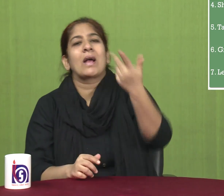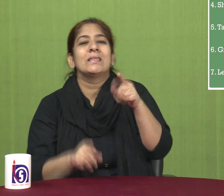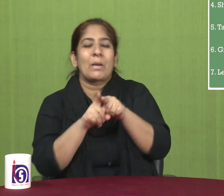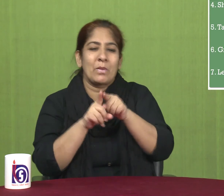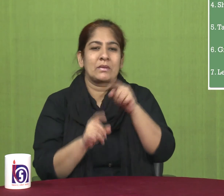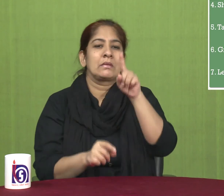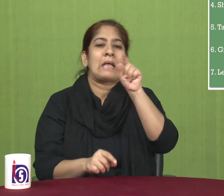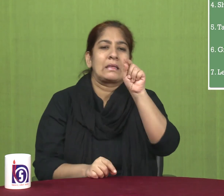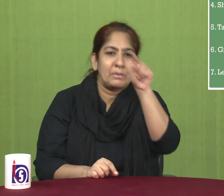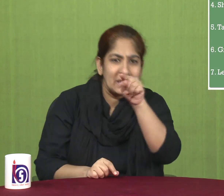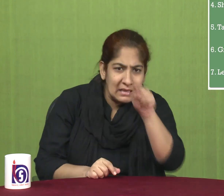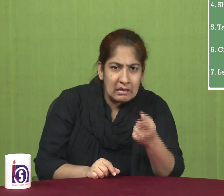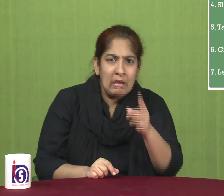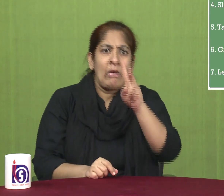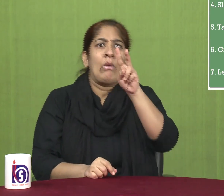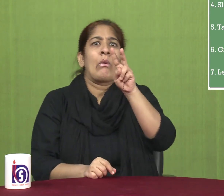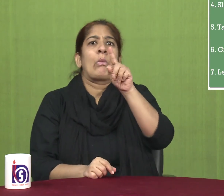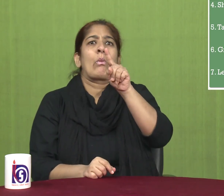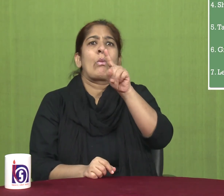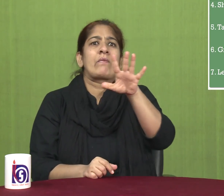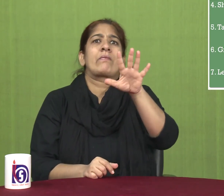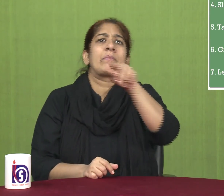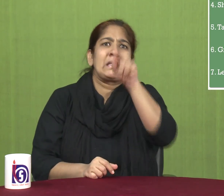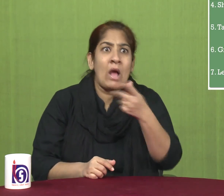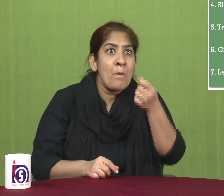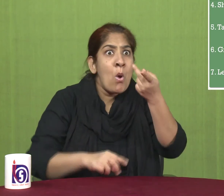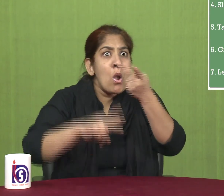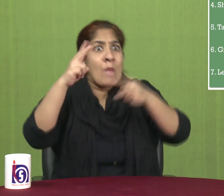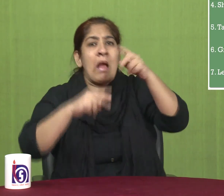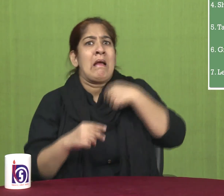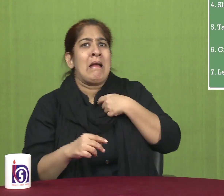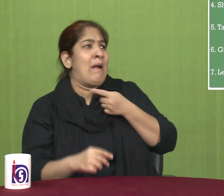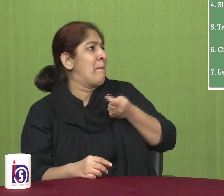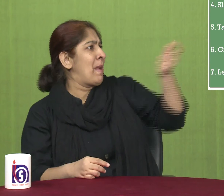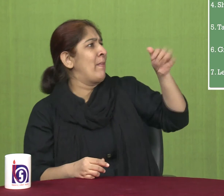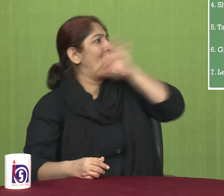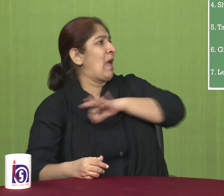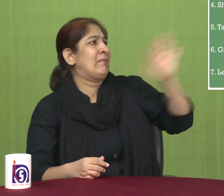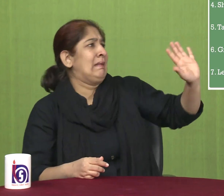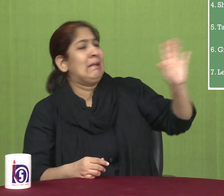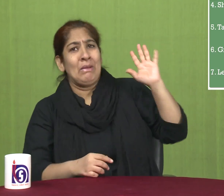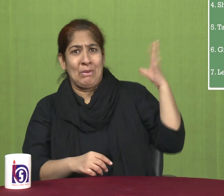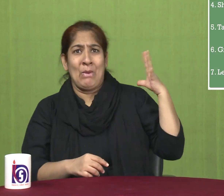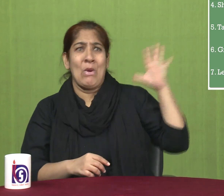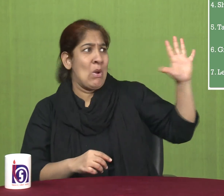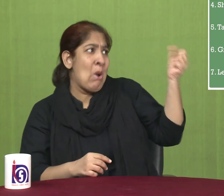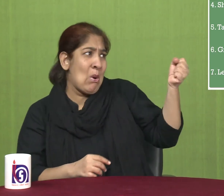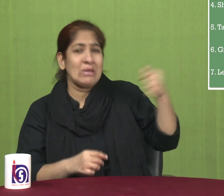rules like 10% or 15%, like you have to return the